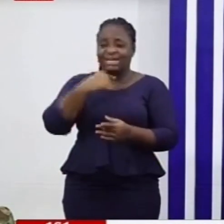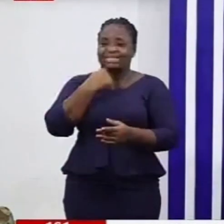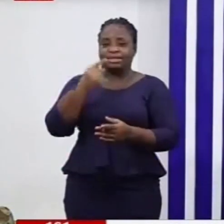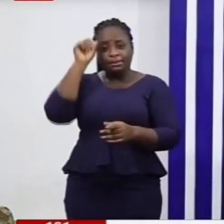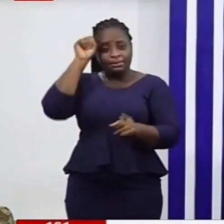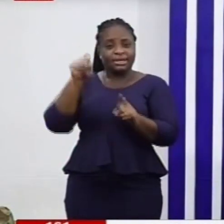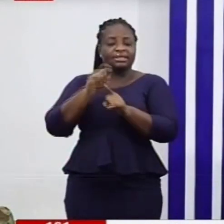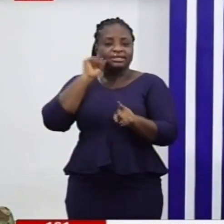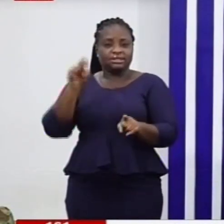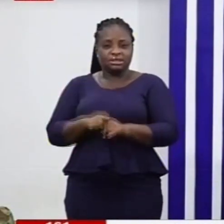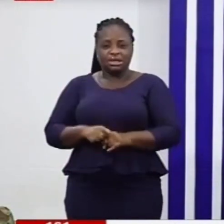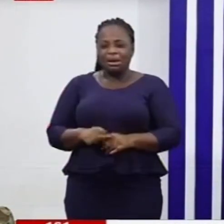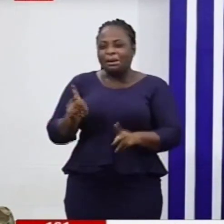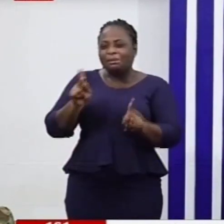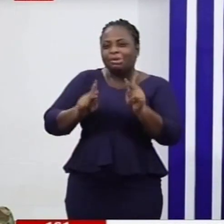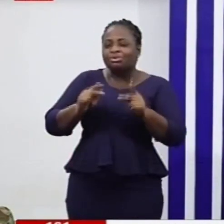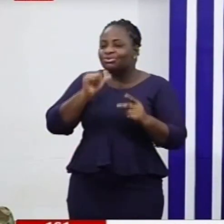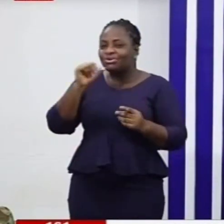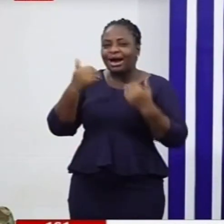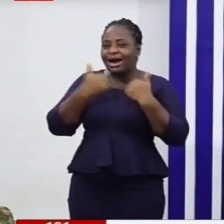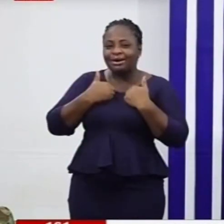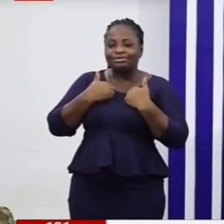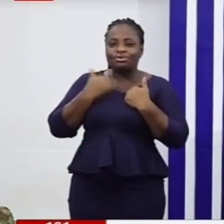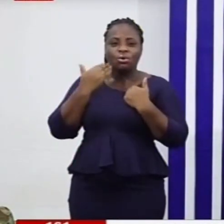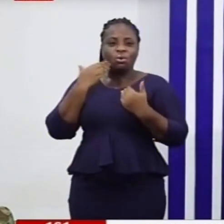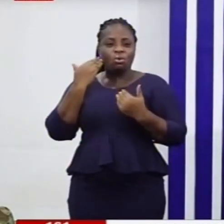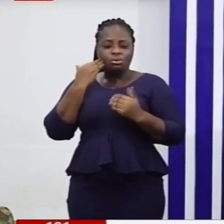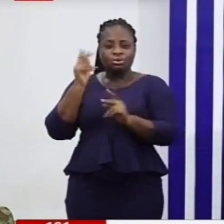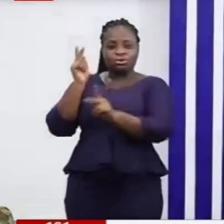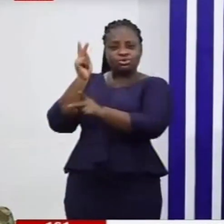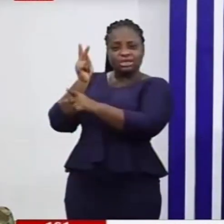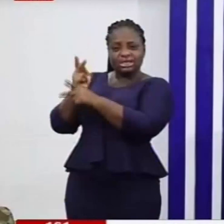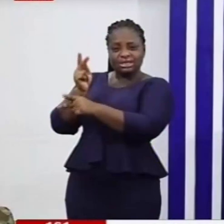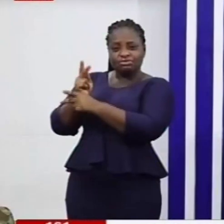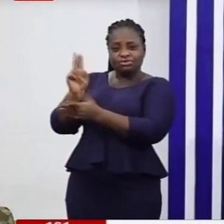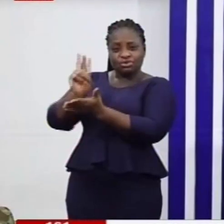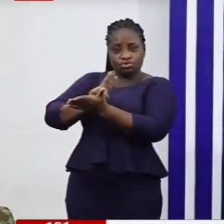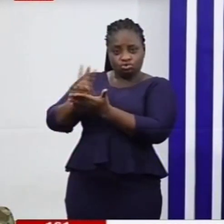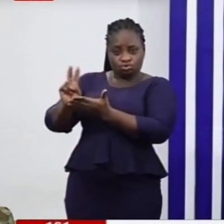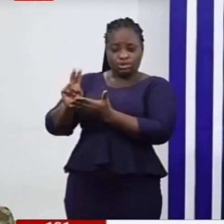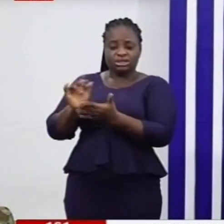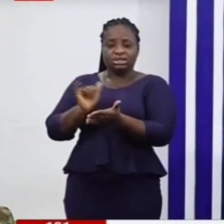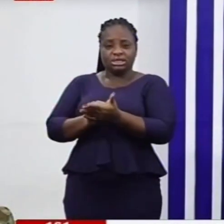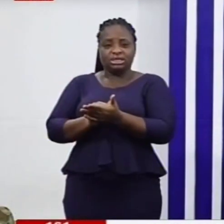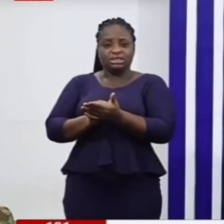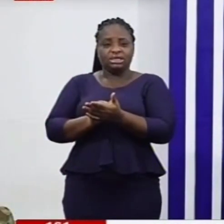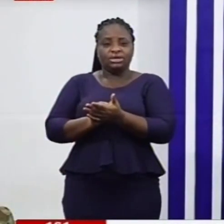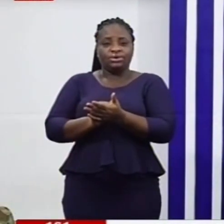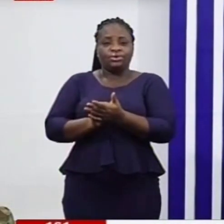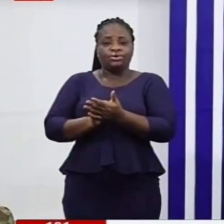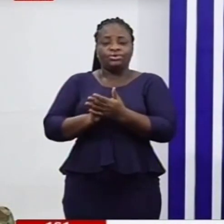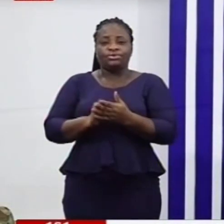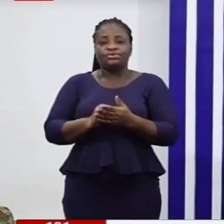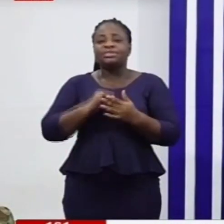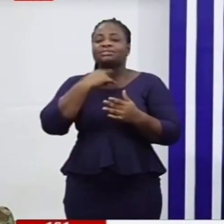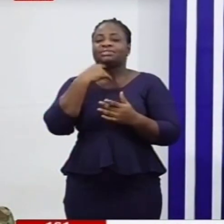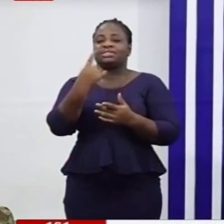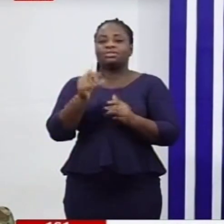Those with our place of abode, we are going to keep them for the 2 weeks that we have imposed these